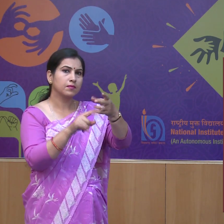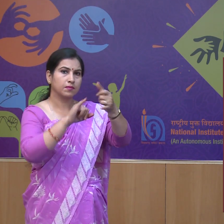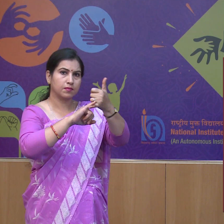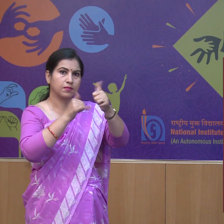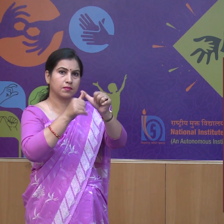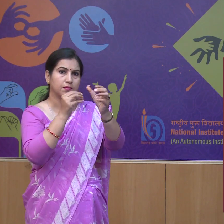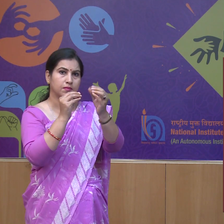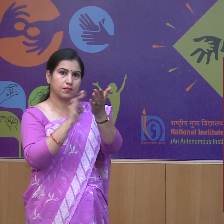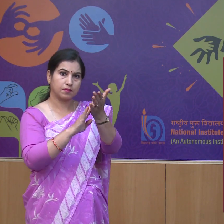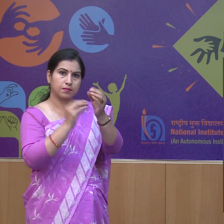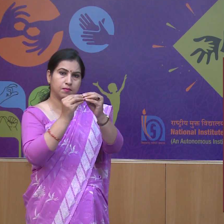Sambhalpur,